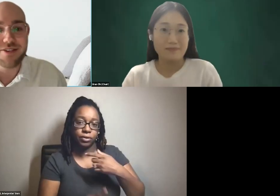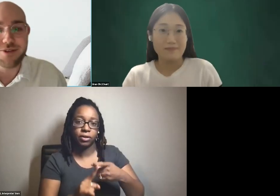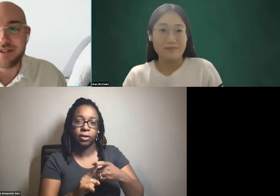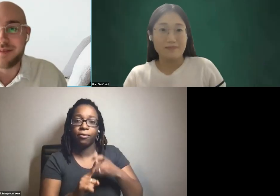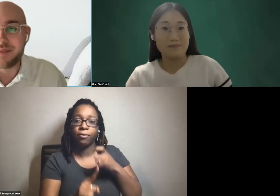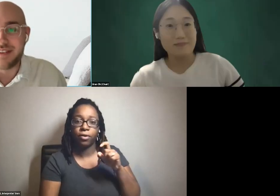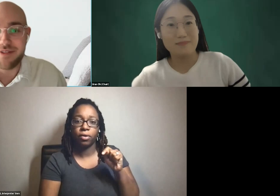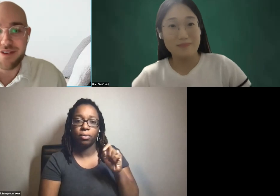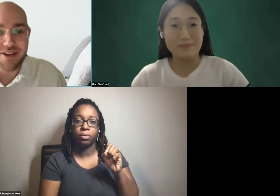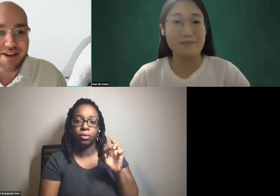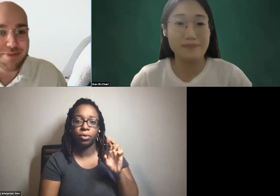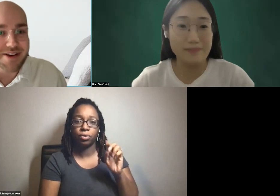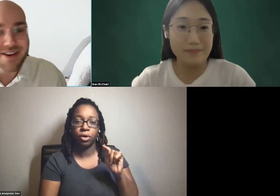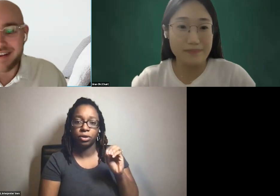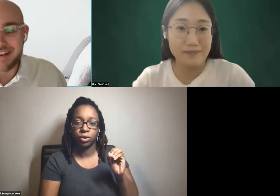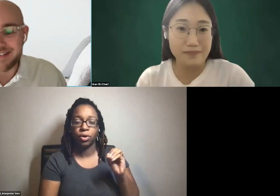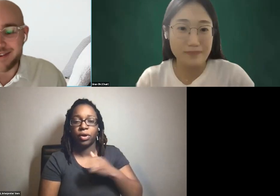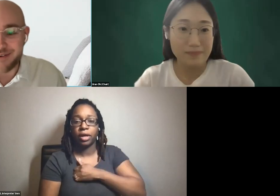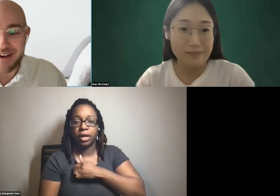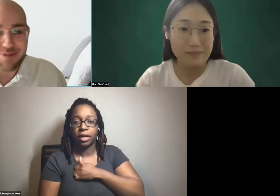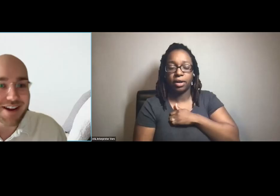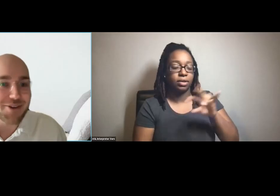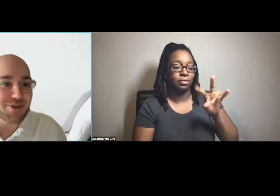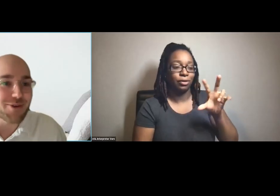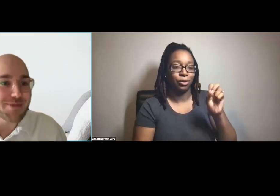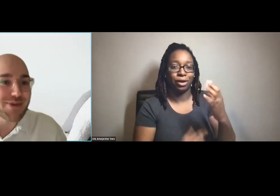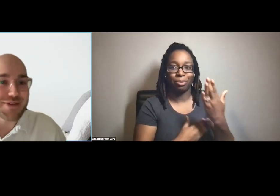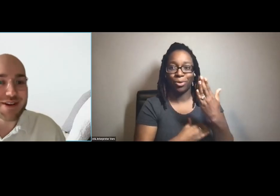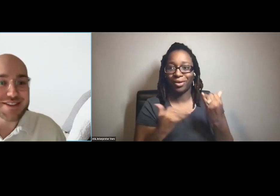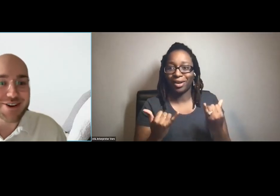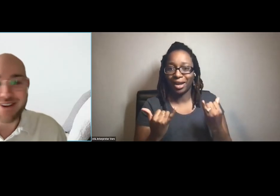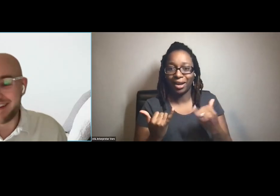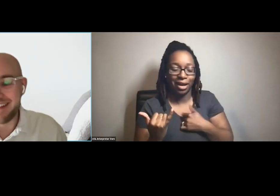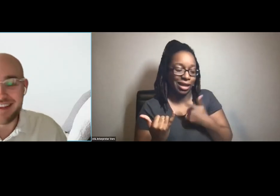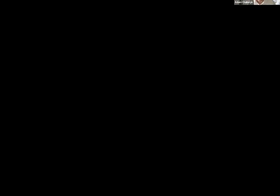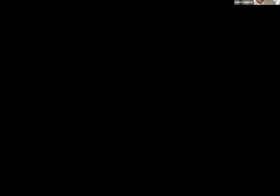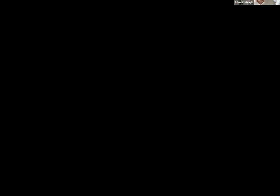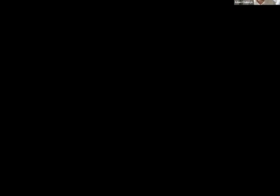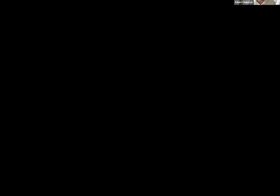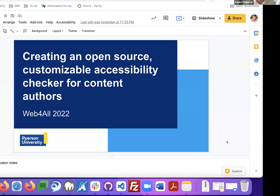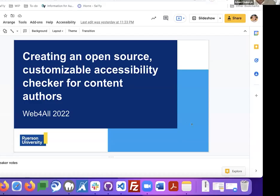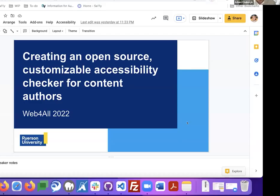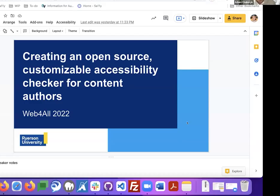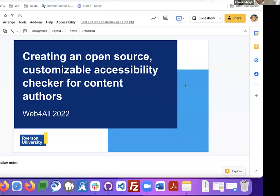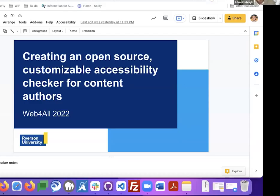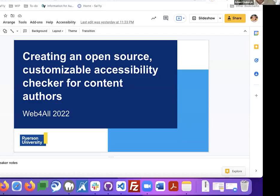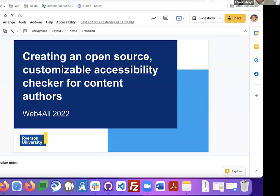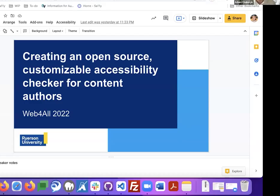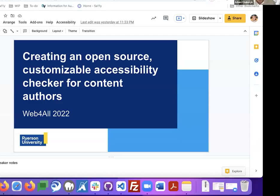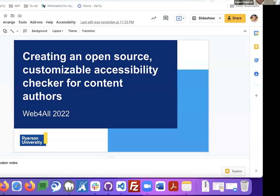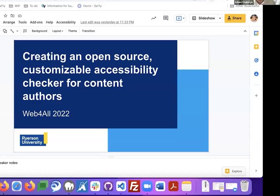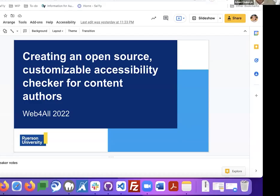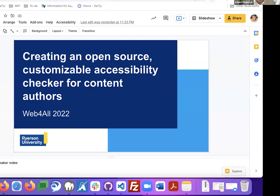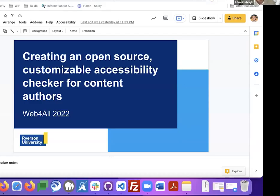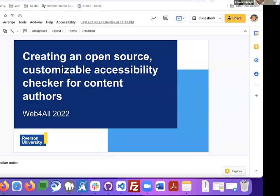Canada. The local time is 7:30 a.m. here. So I only woke up a few minutes ago. And thank